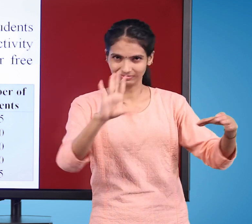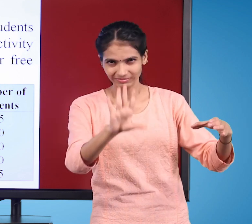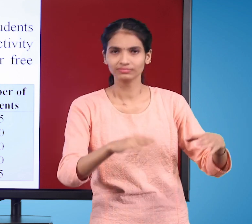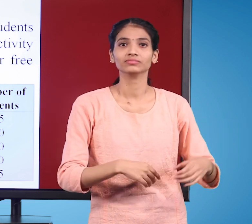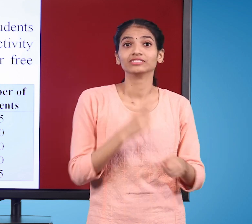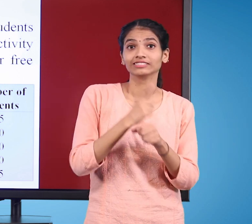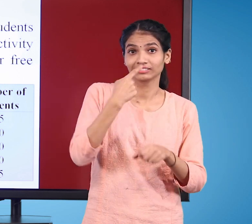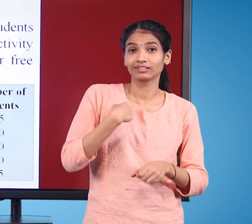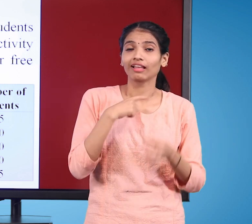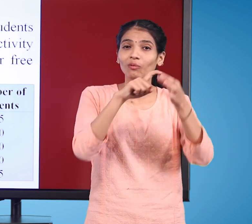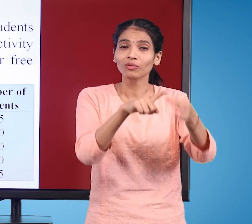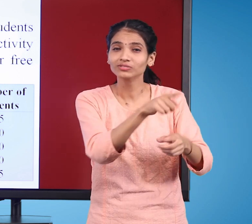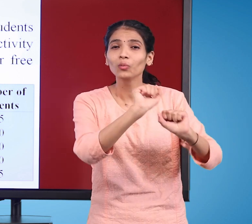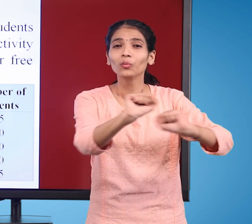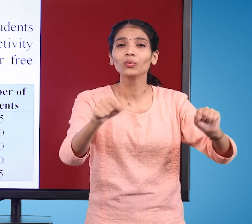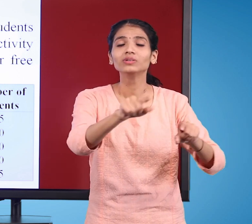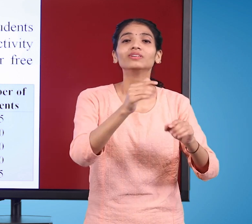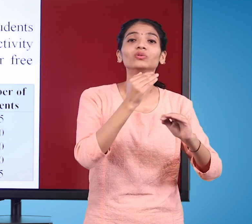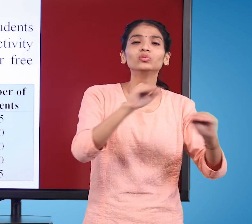activity they prefer to do in their free time.